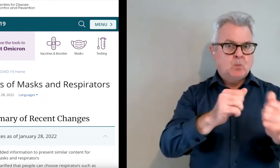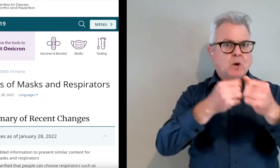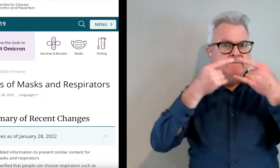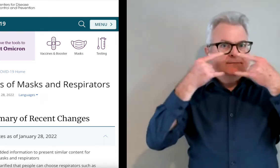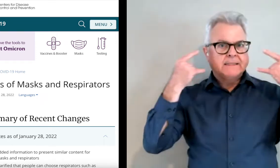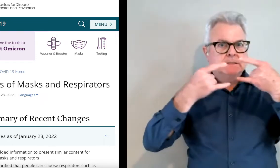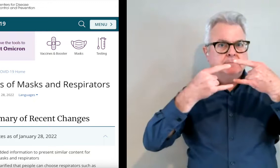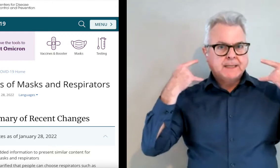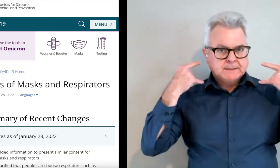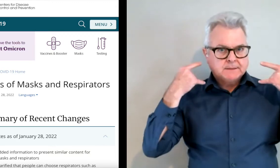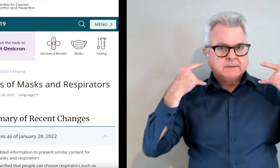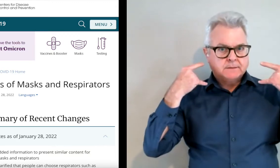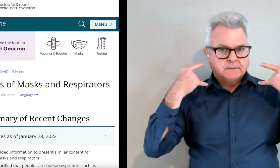updated guidelines connected with face mask.